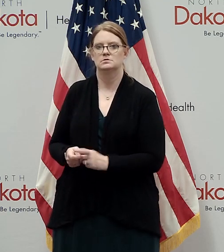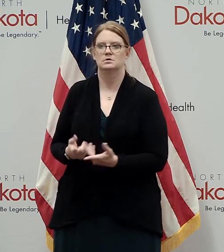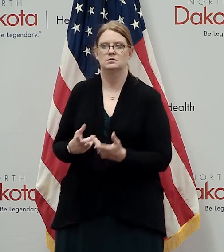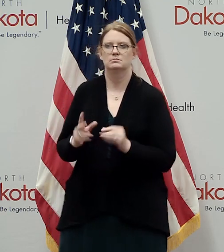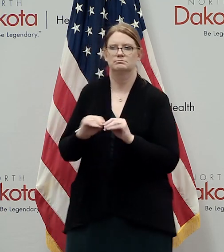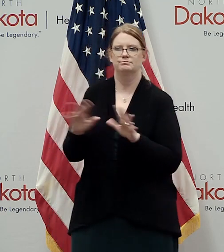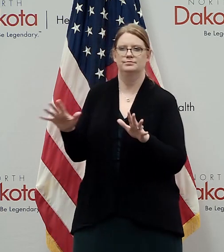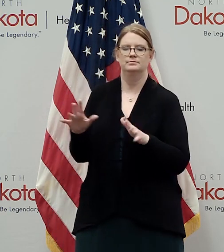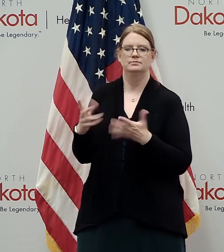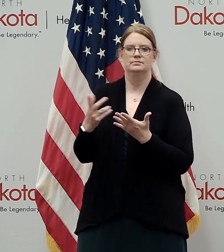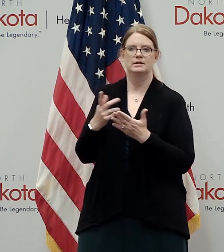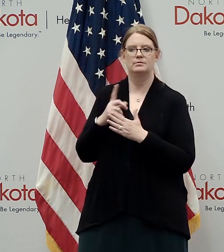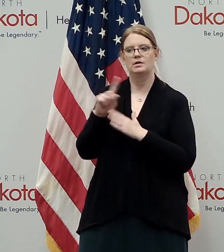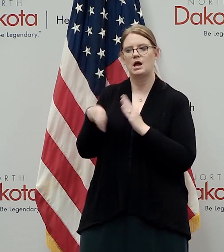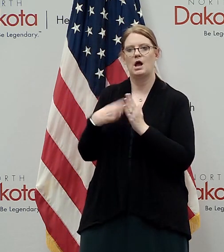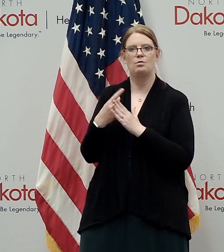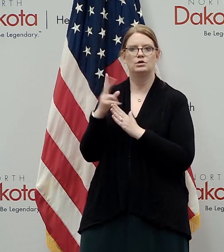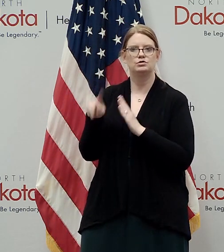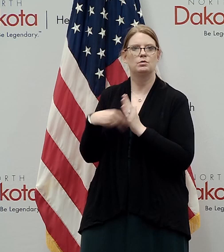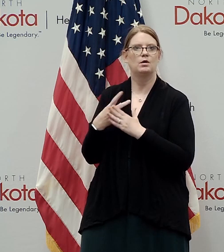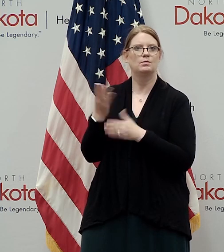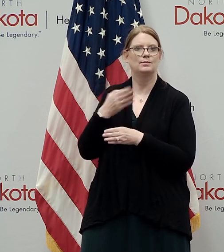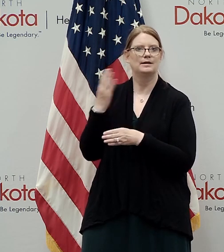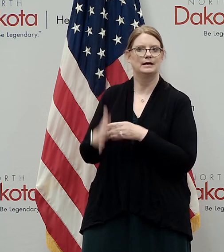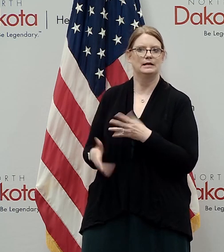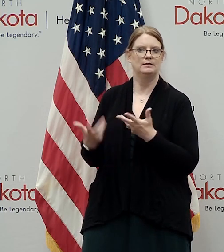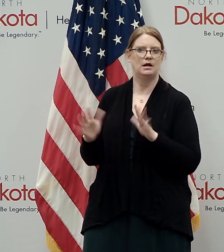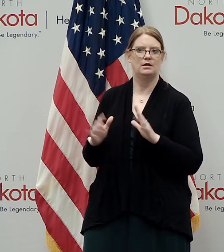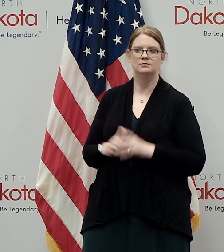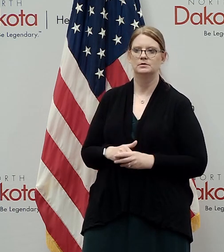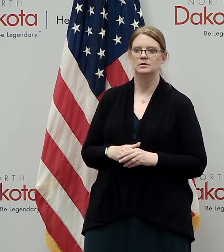out within an hour or two after we get done with this conference.